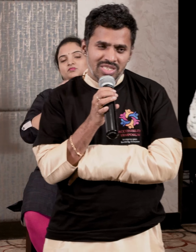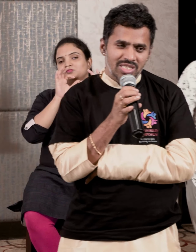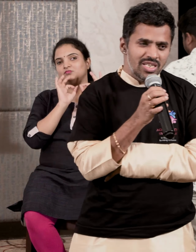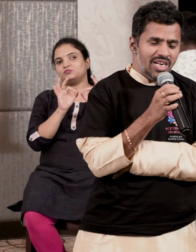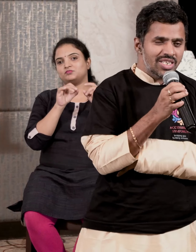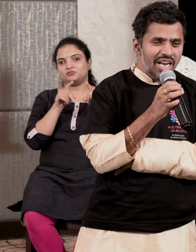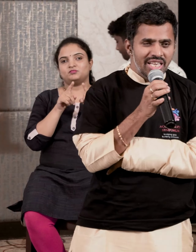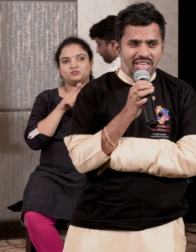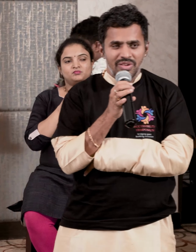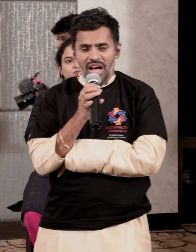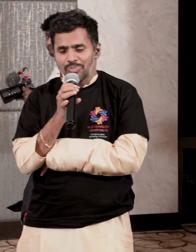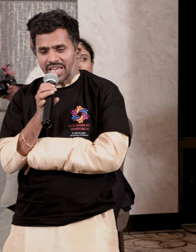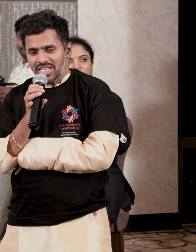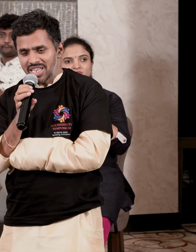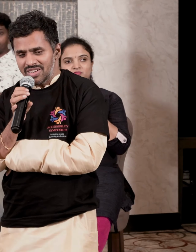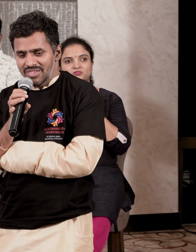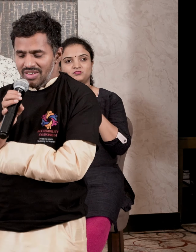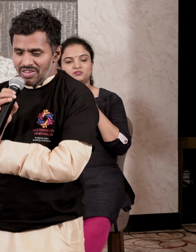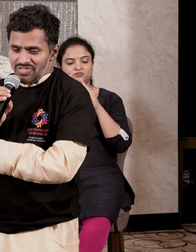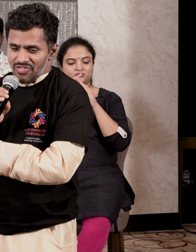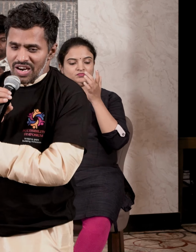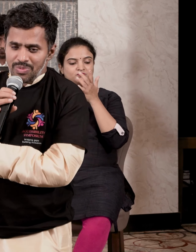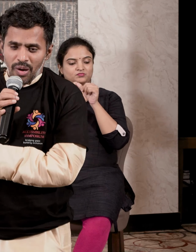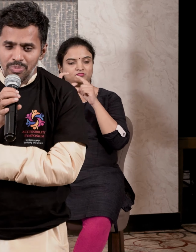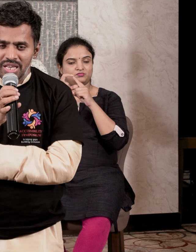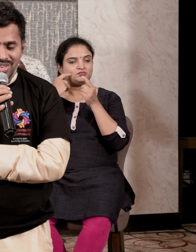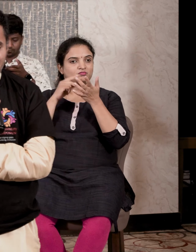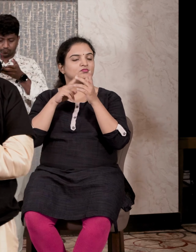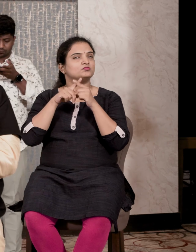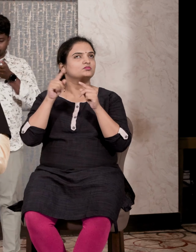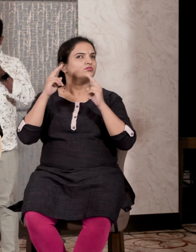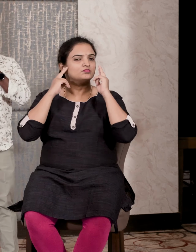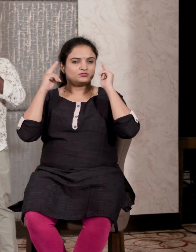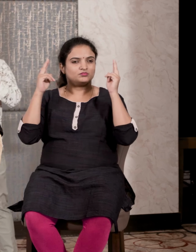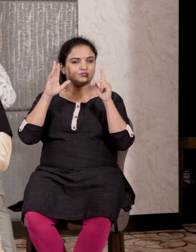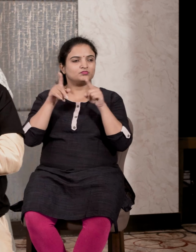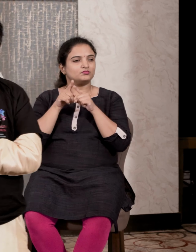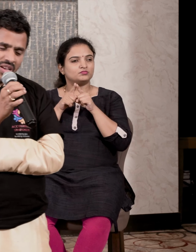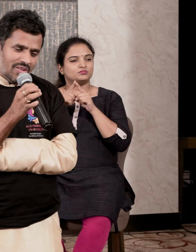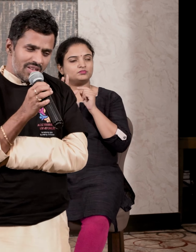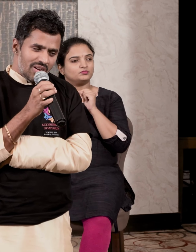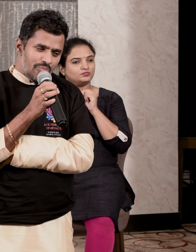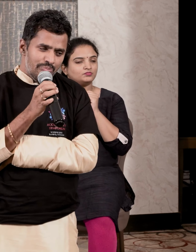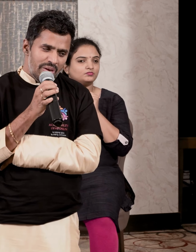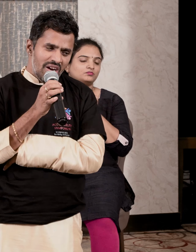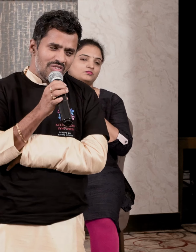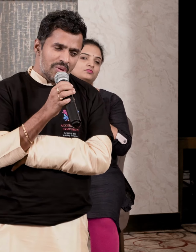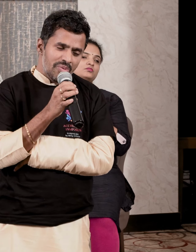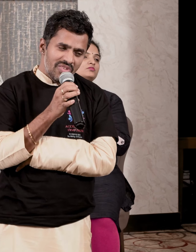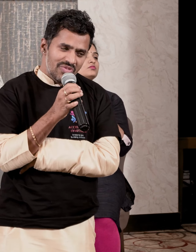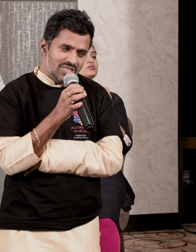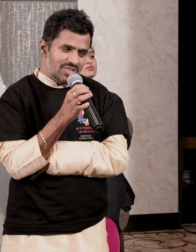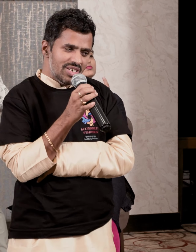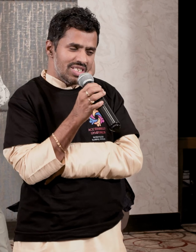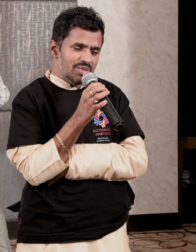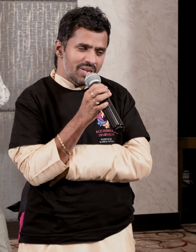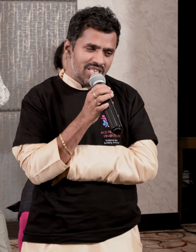mainstream trading application, which is quite popular, right? And in fact, many of our people